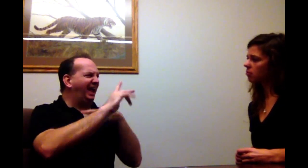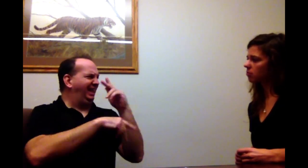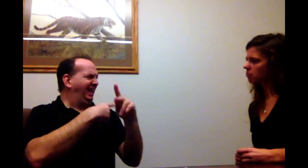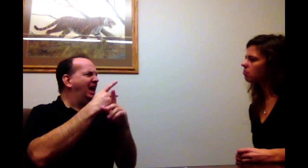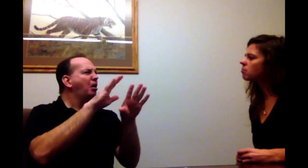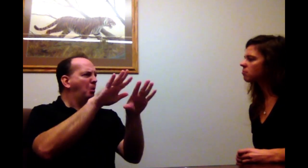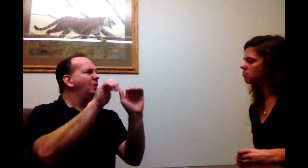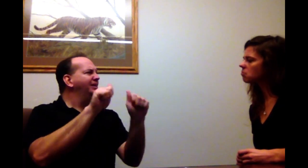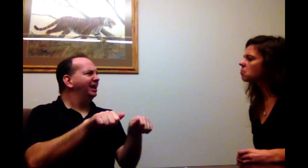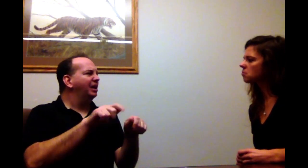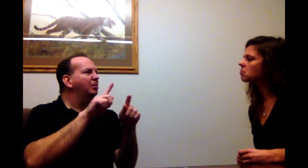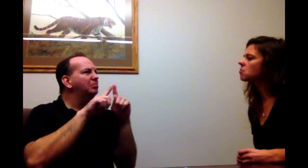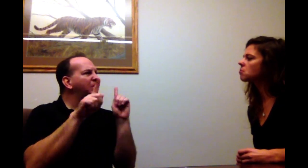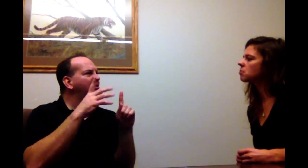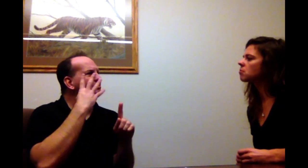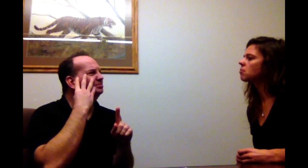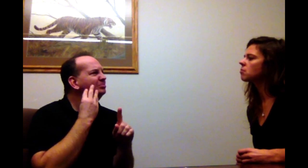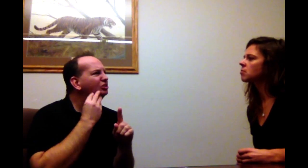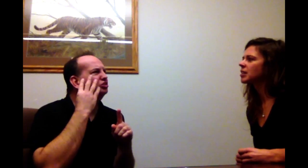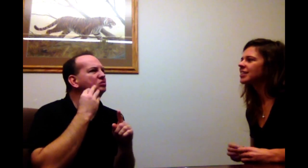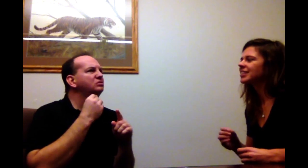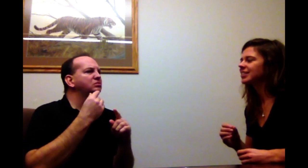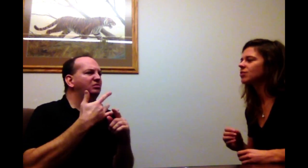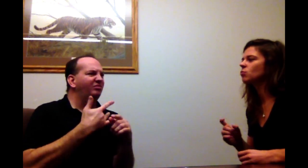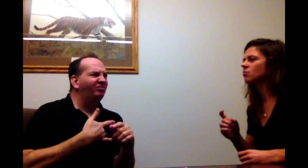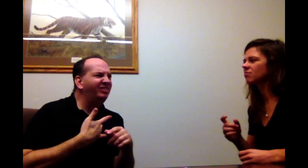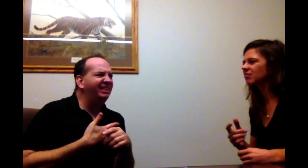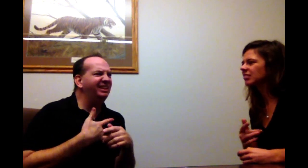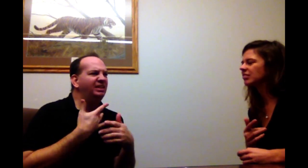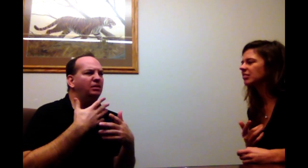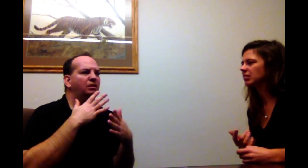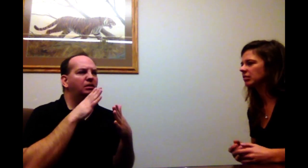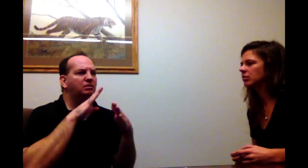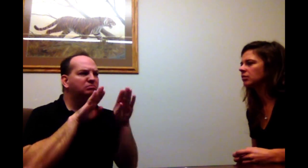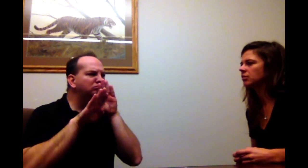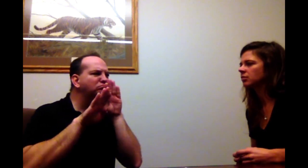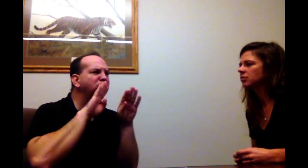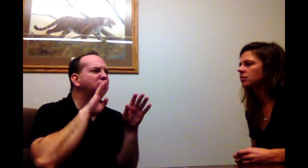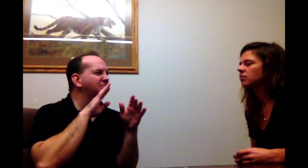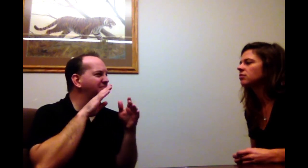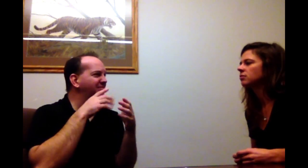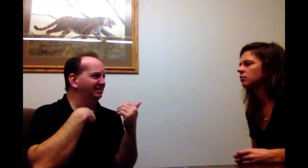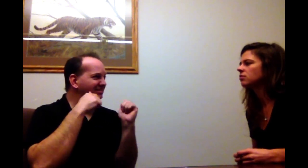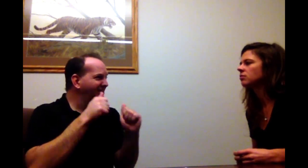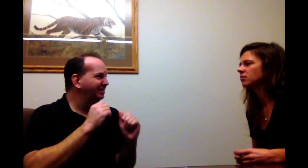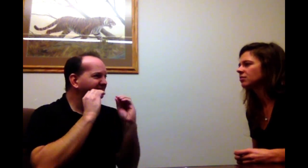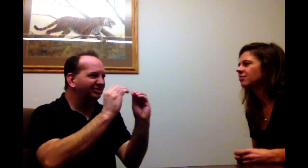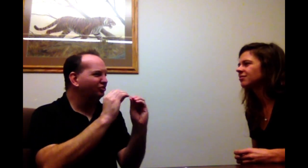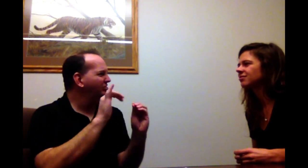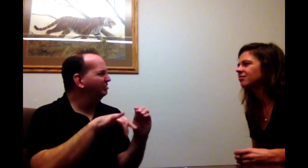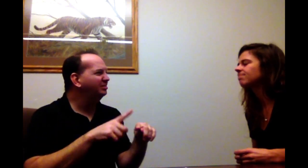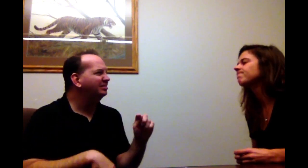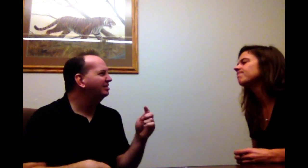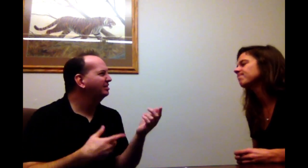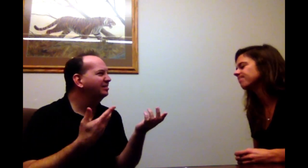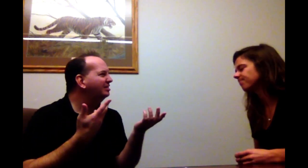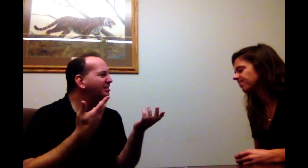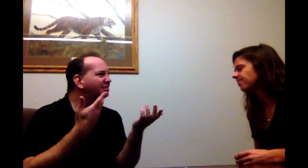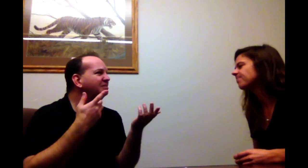lights or touch them to get their attention, that kind of thing. But the experiences, the feelings, the frustrations, I don't think they